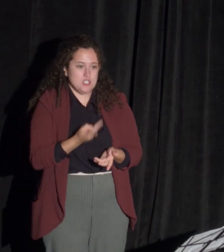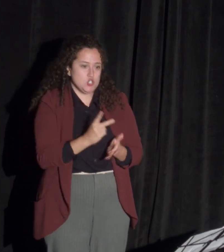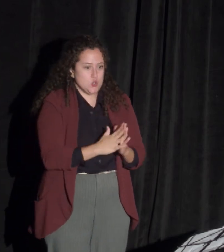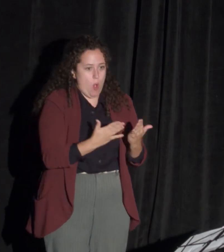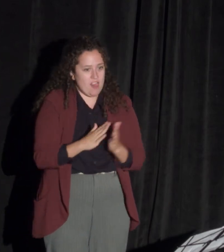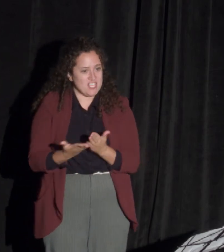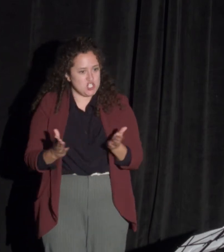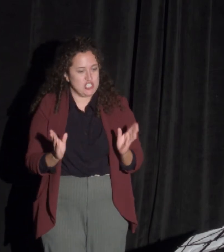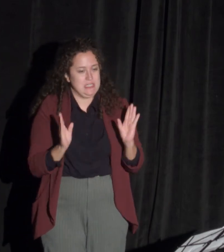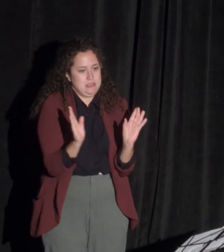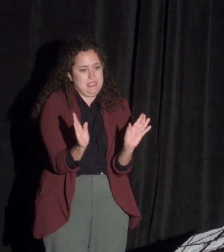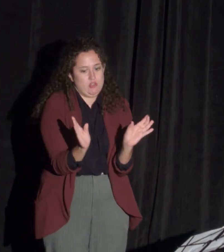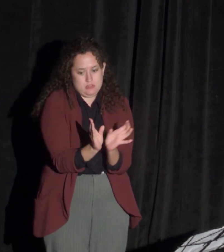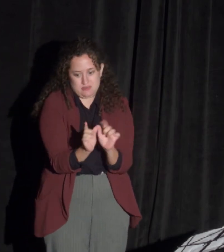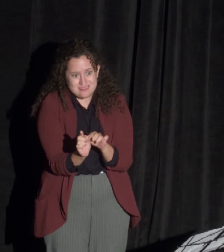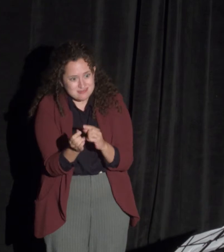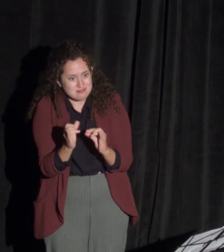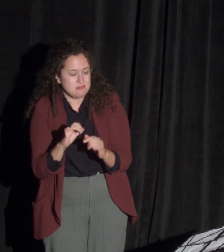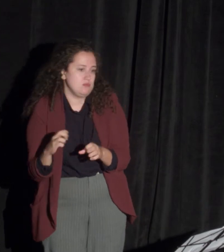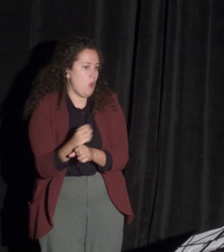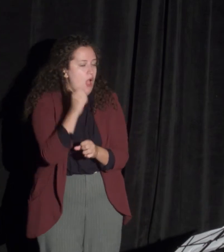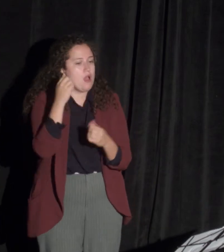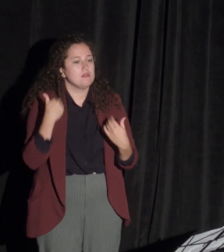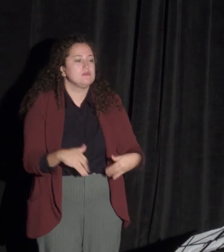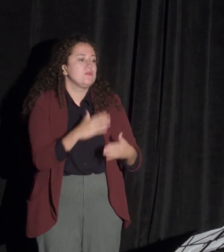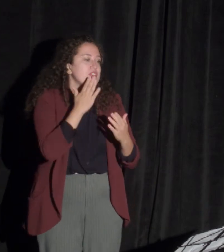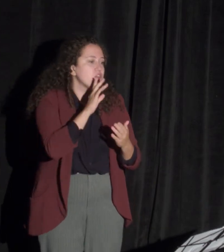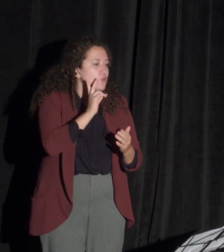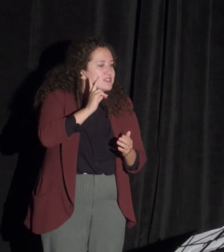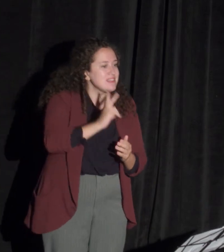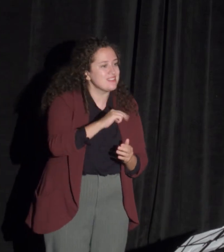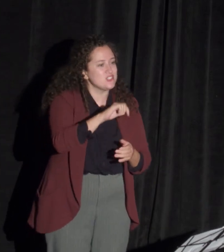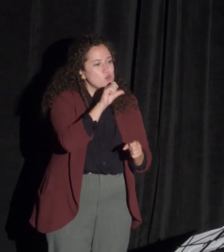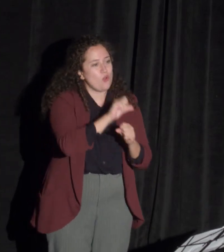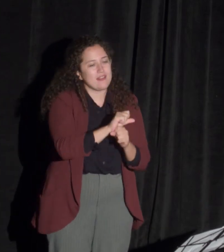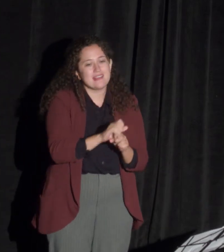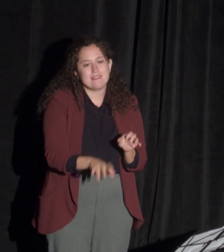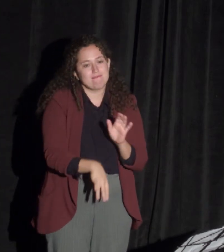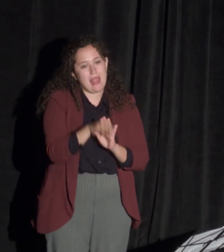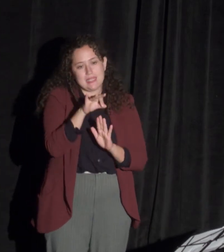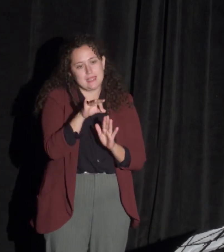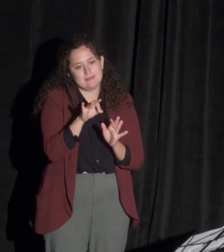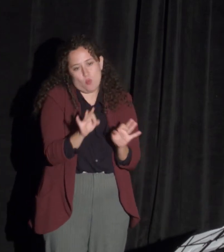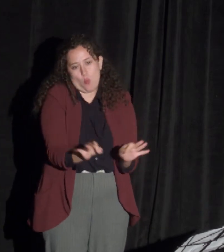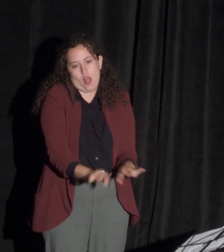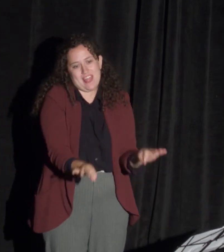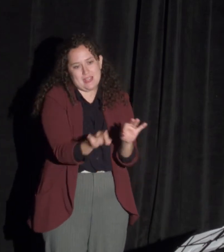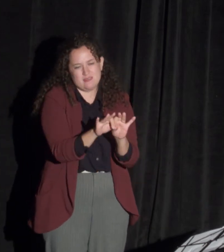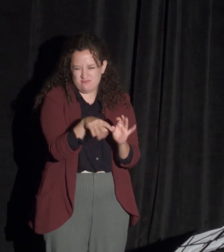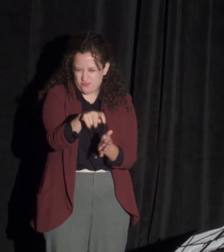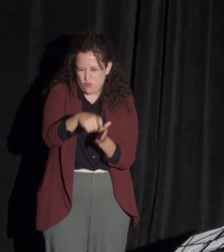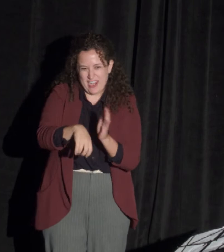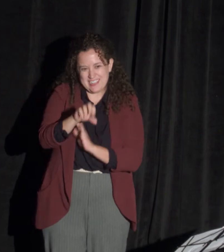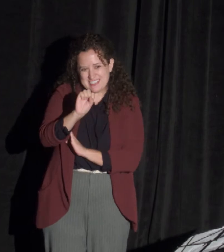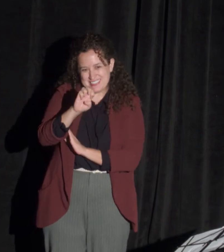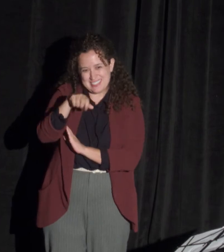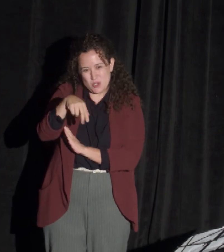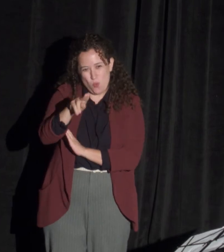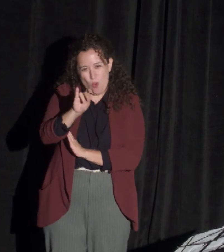seeing this work and finding it worthwhile. Writing a sequel is a really strange process. There's this whole book behind you with the weight of